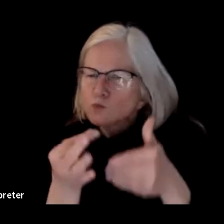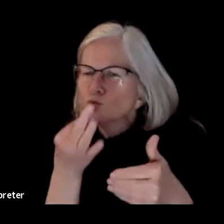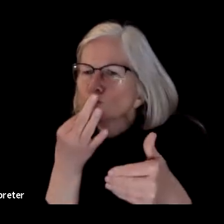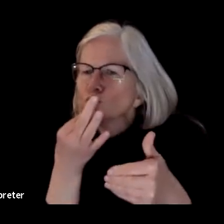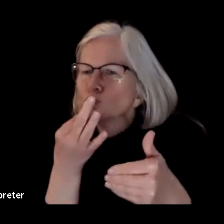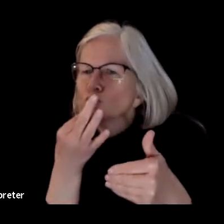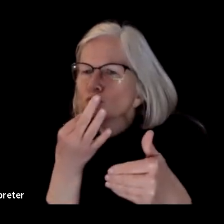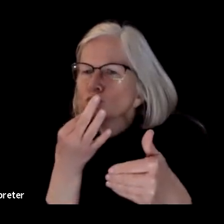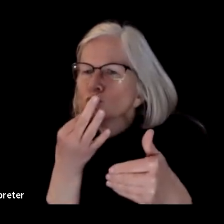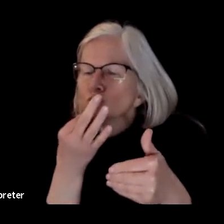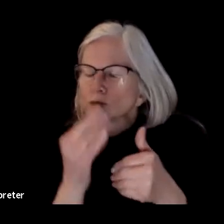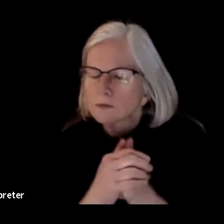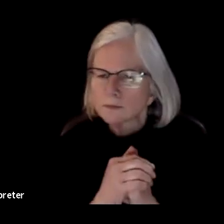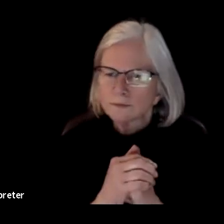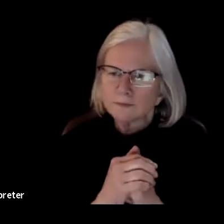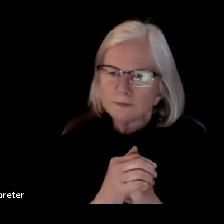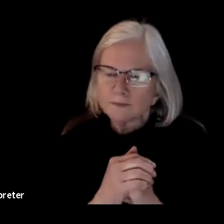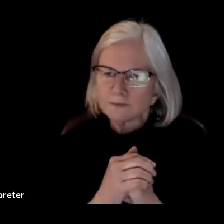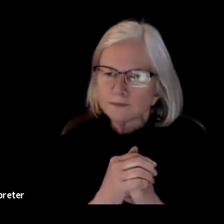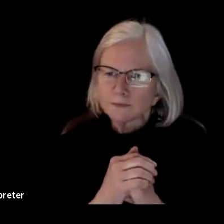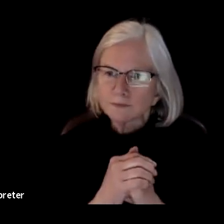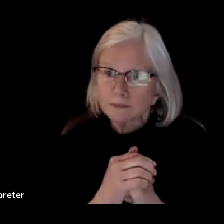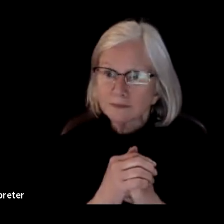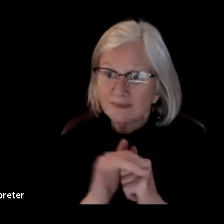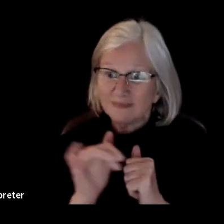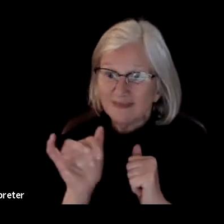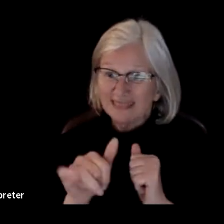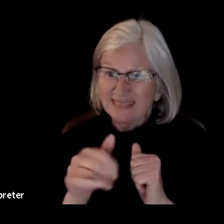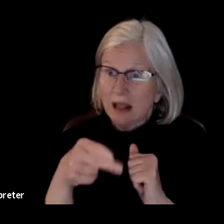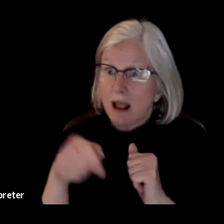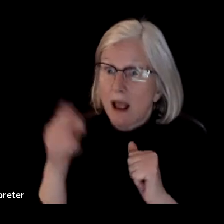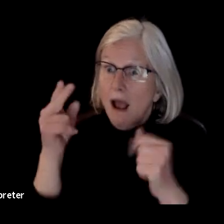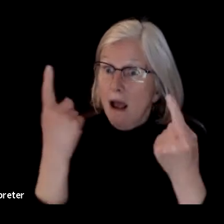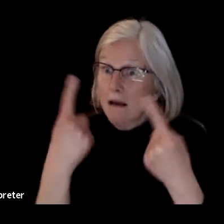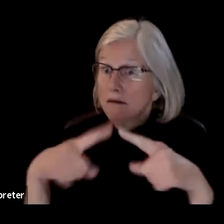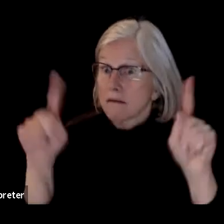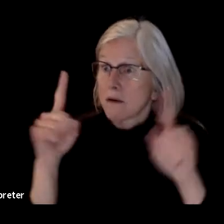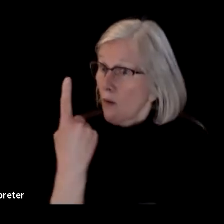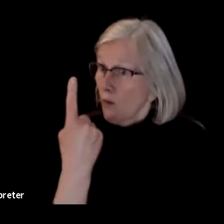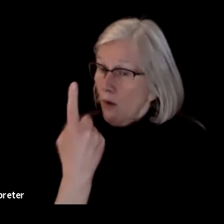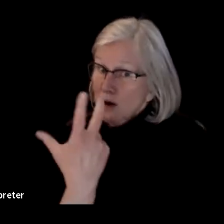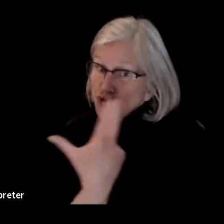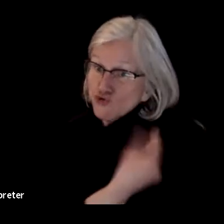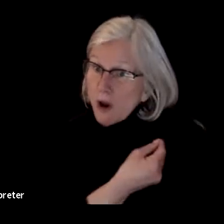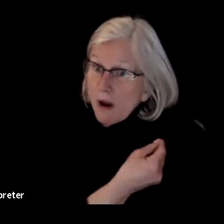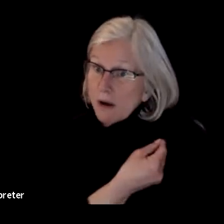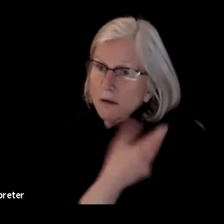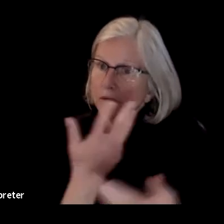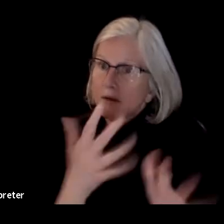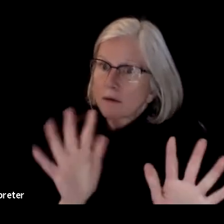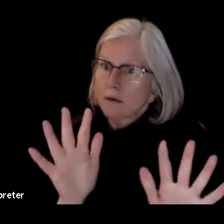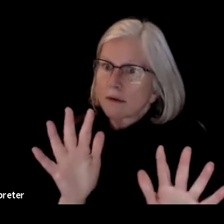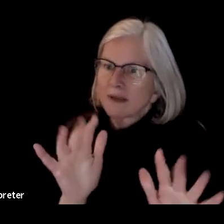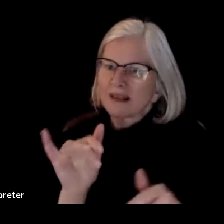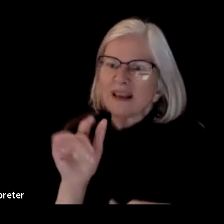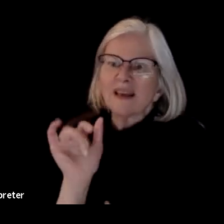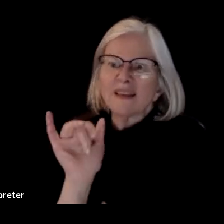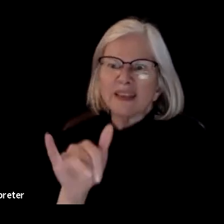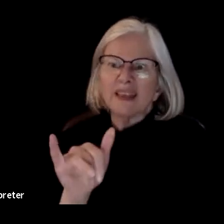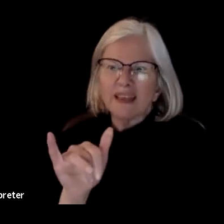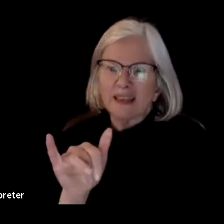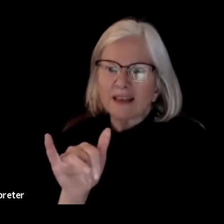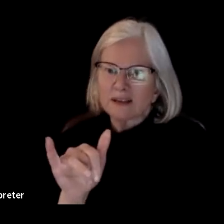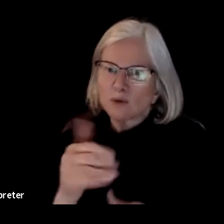is highly effective and a single dose vaccine is significant. It also has less stringent storage and